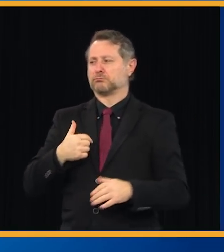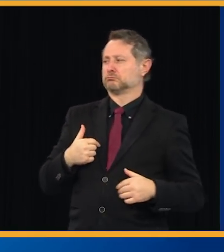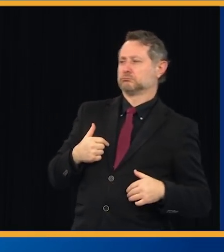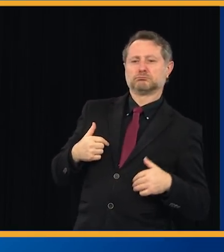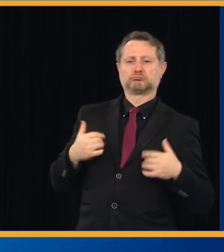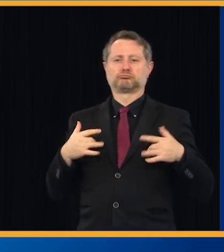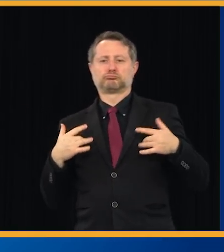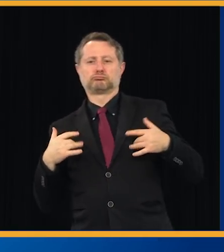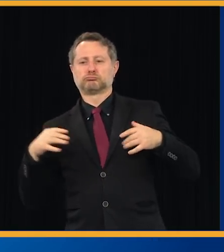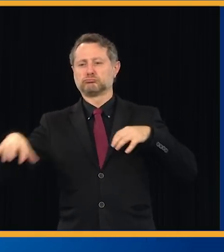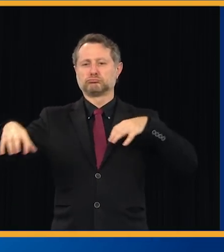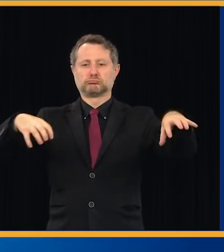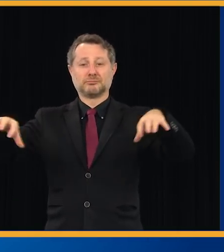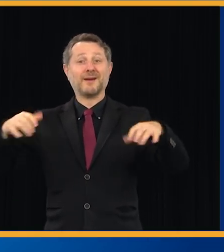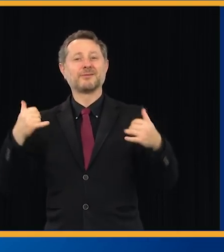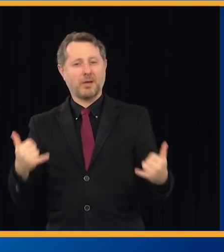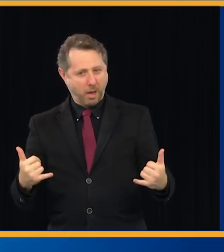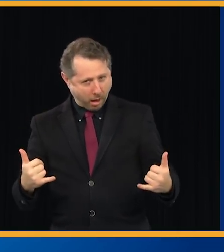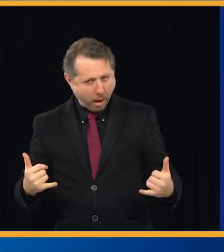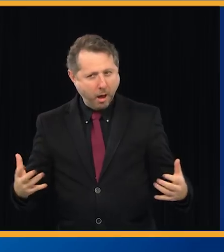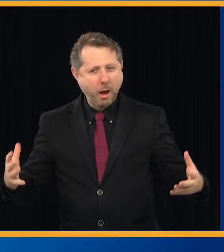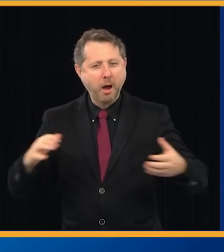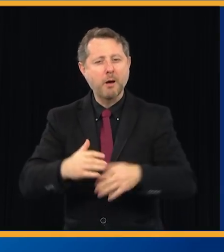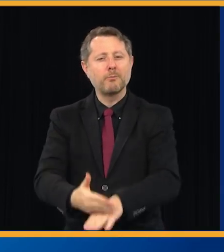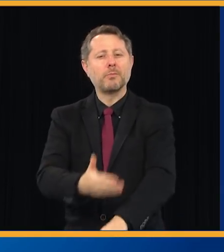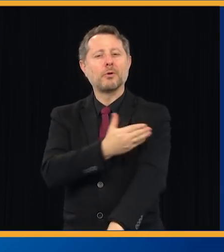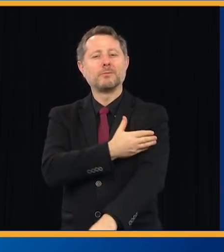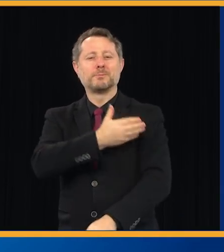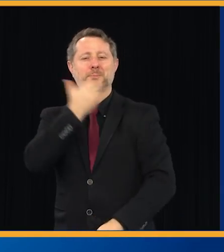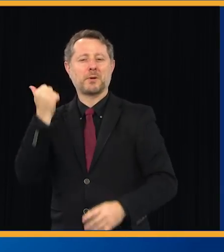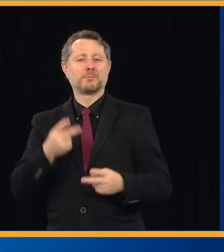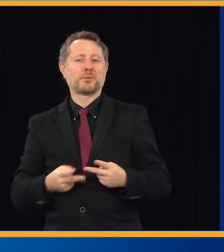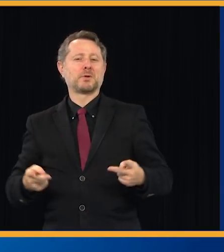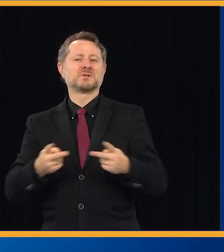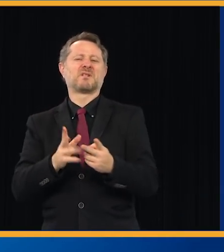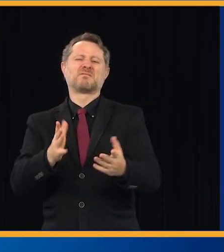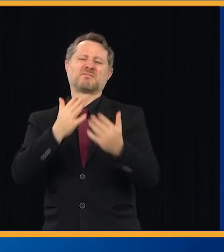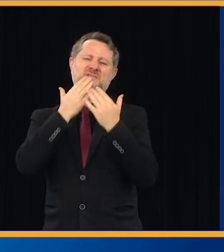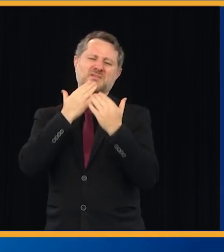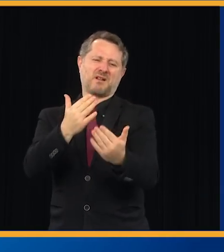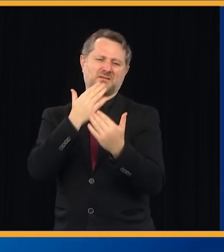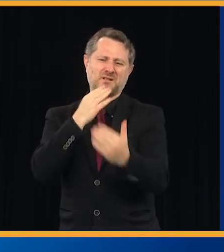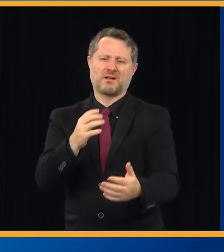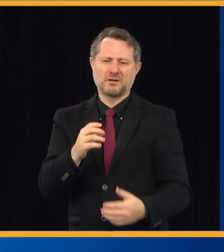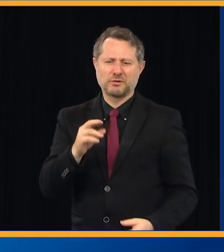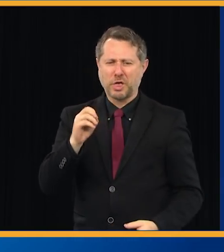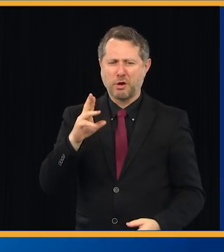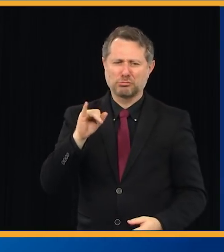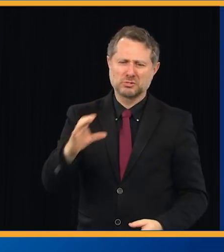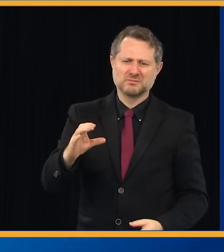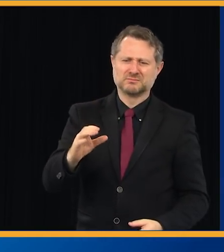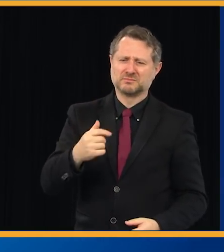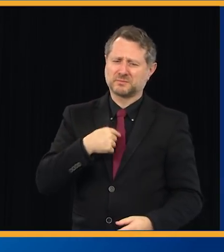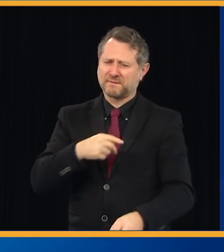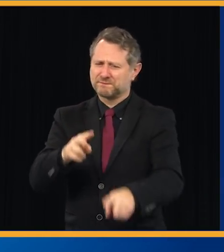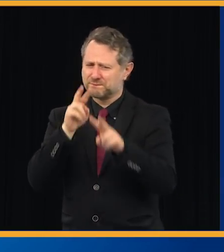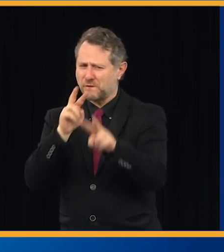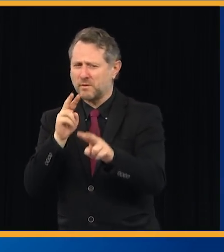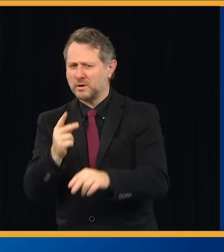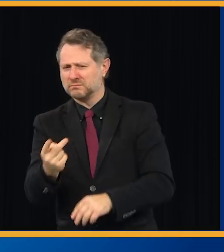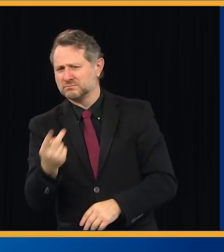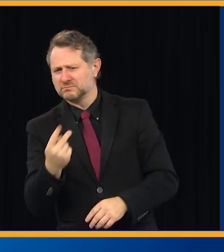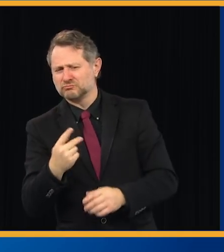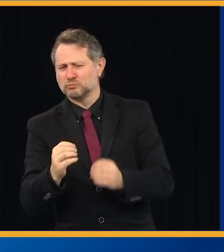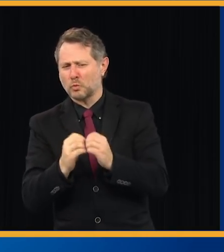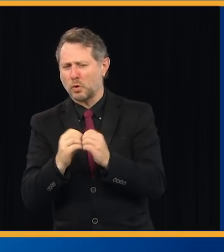this place a better place. And I can't thank you enough for doing it. Eric, thank you very much. I look forward to continuing the conversation and